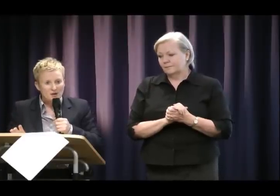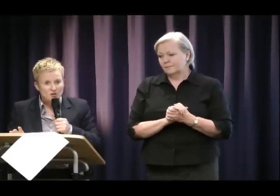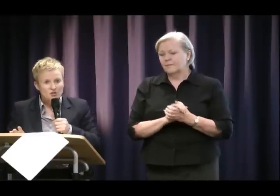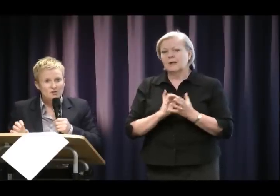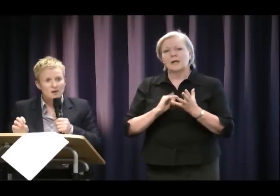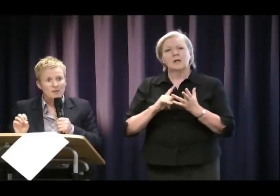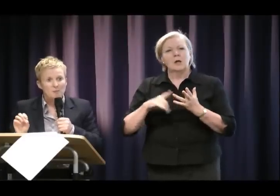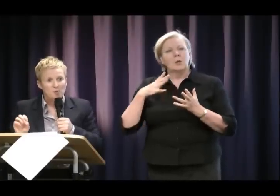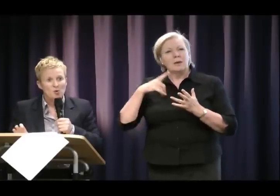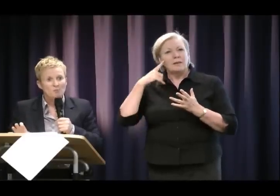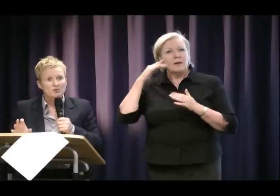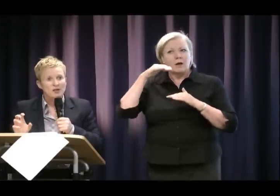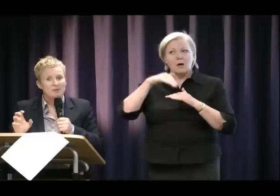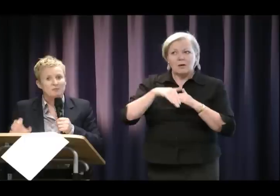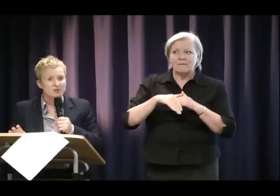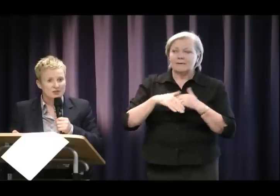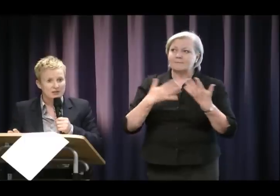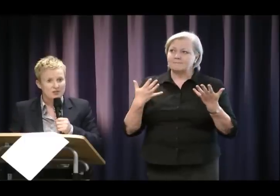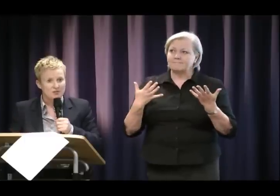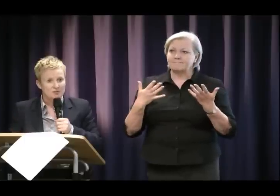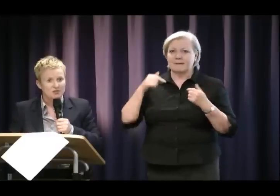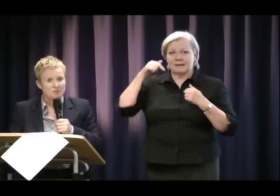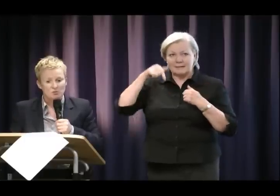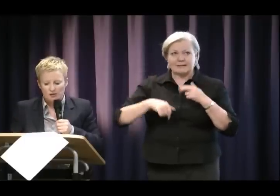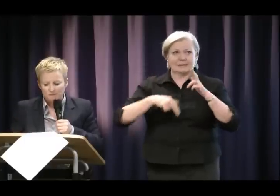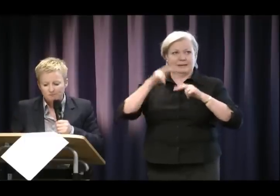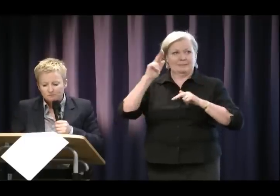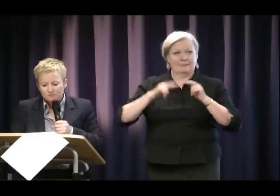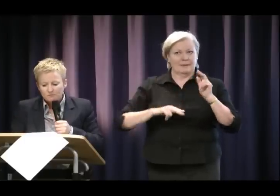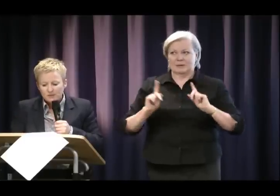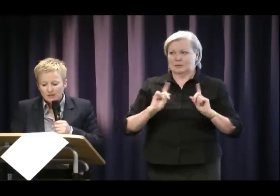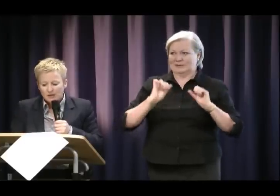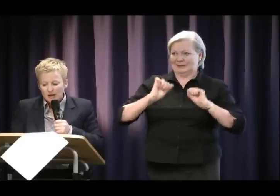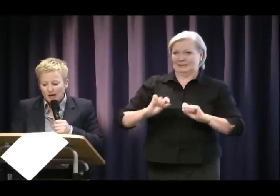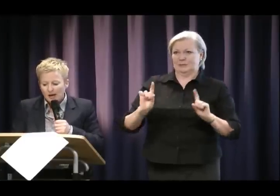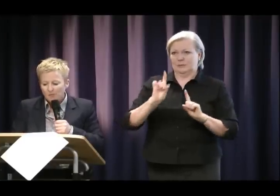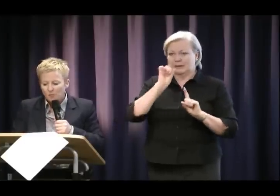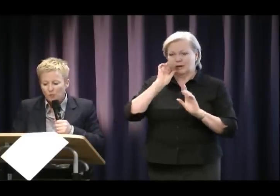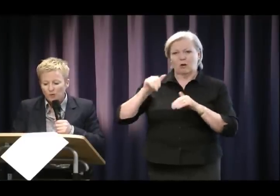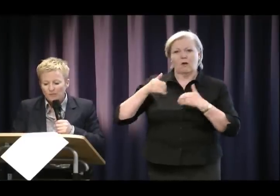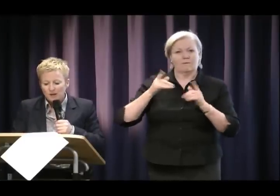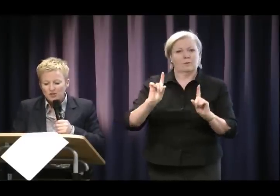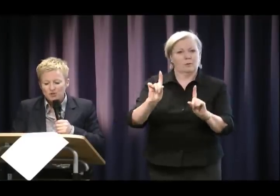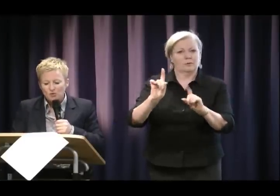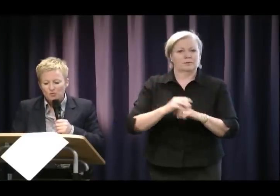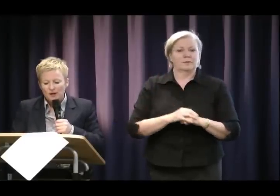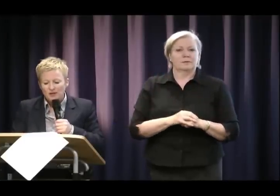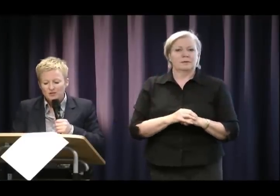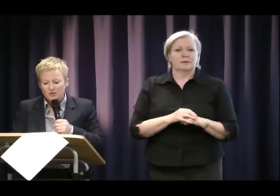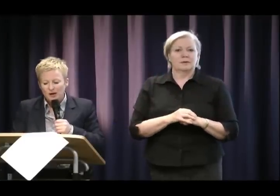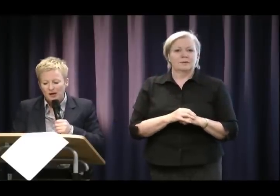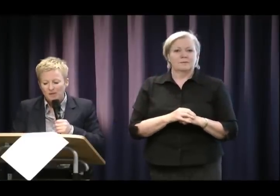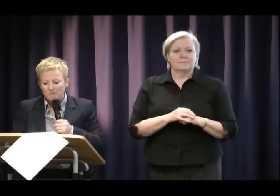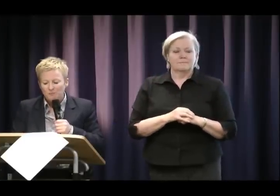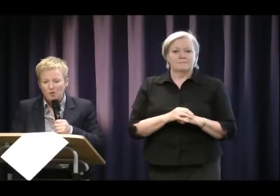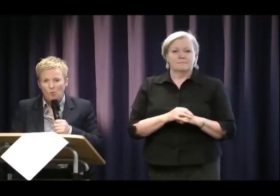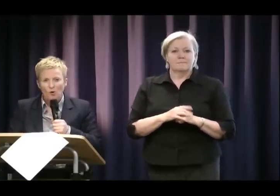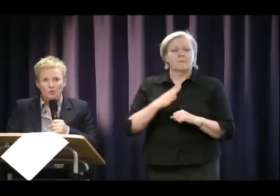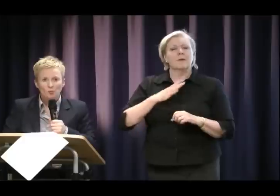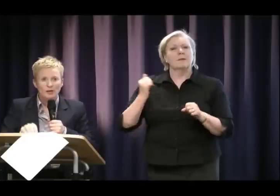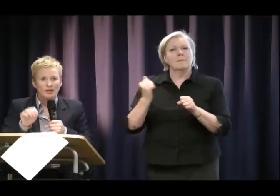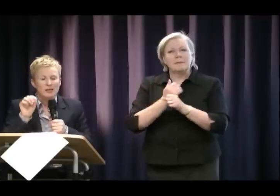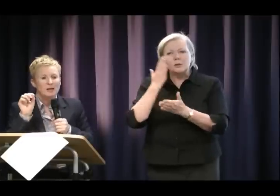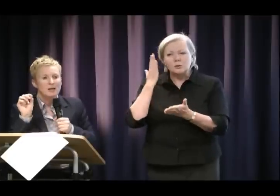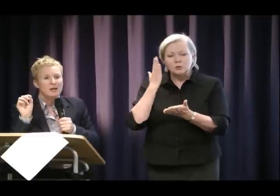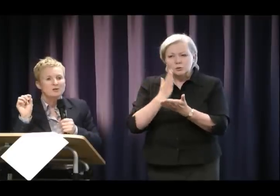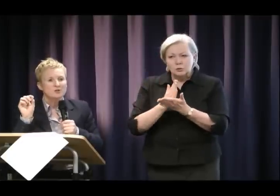the function and the purpose and the facilities of this building. We want to make sure that